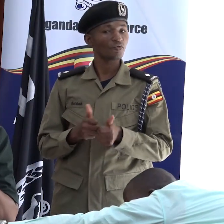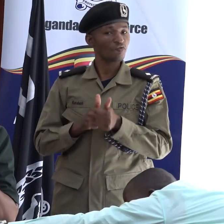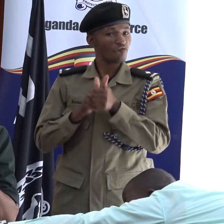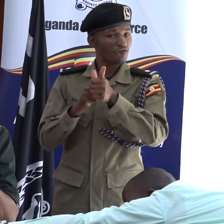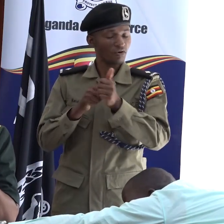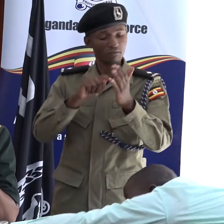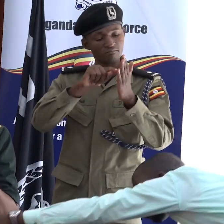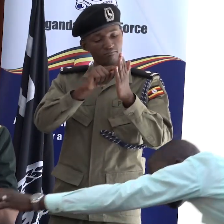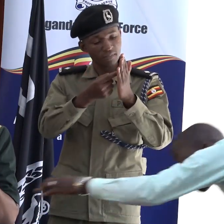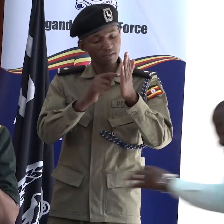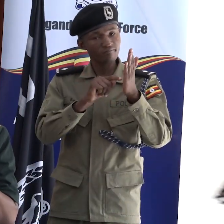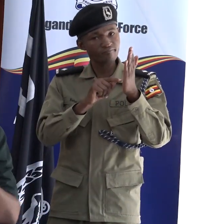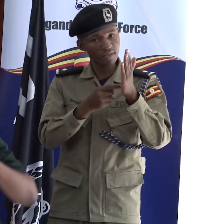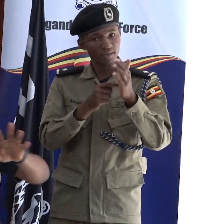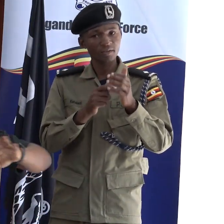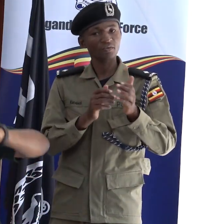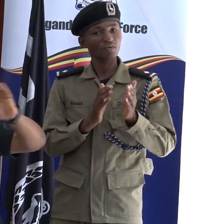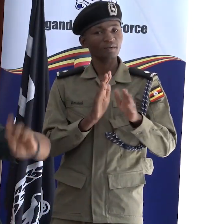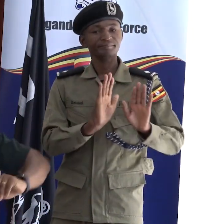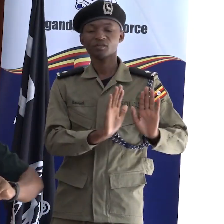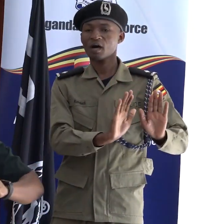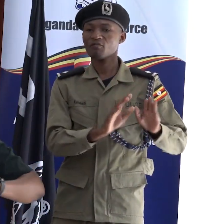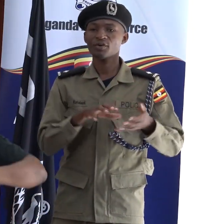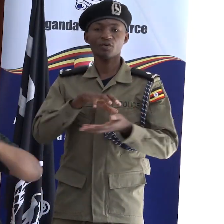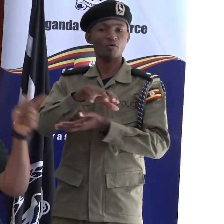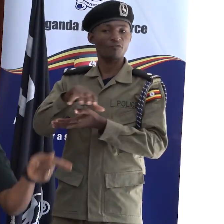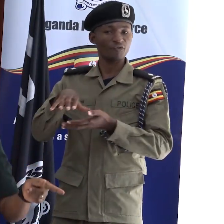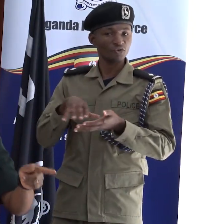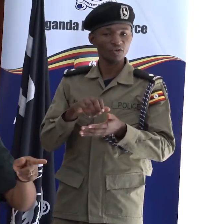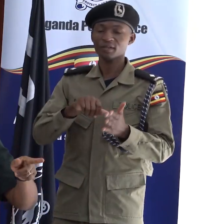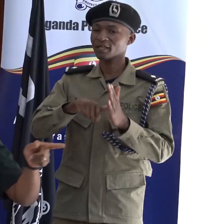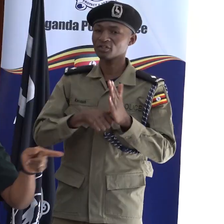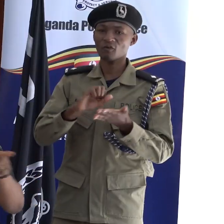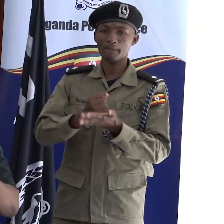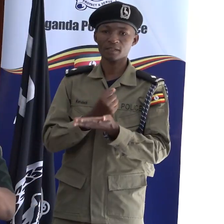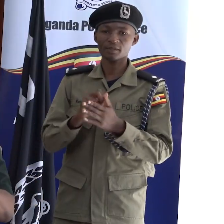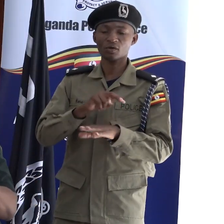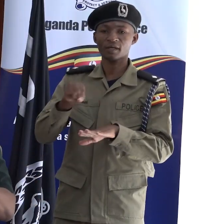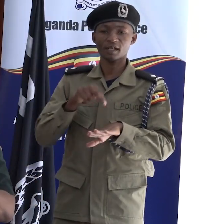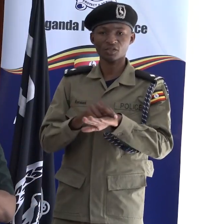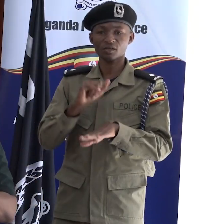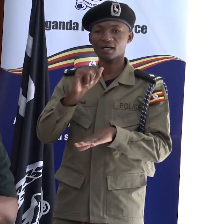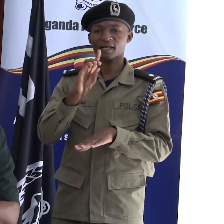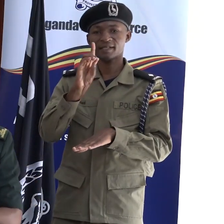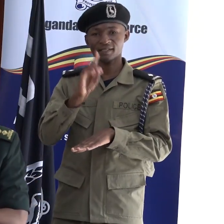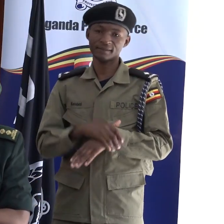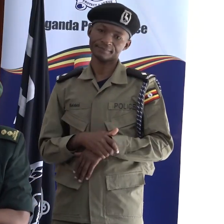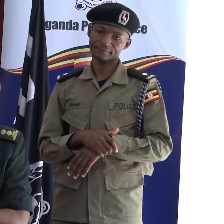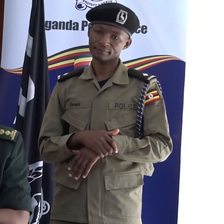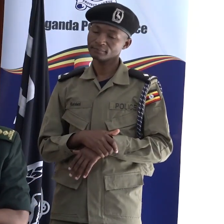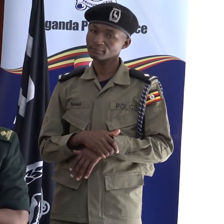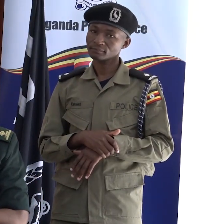disturbed about matters of passport or even national ID. My colleague will say something about the national